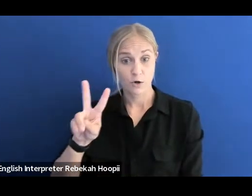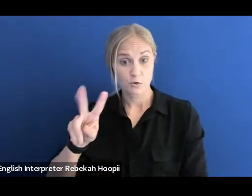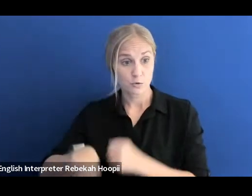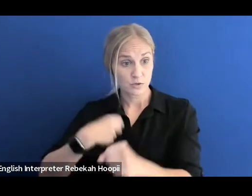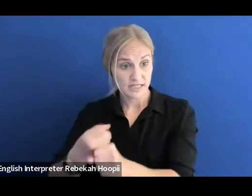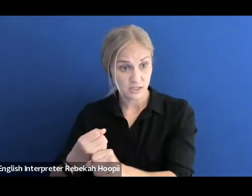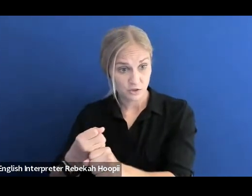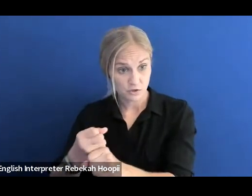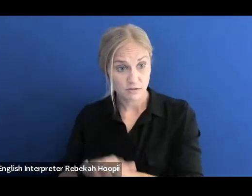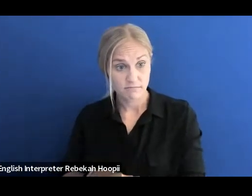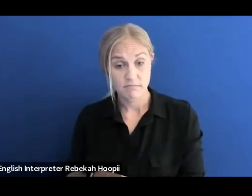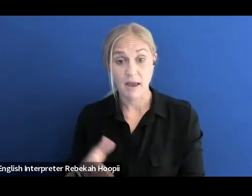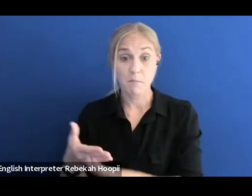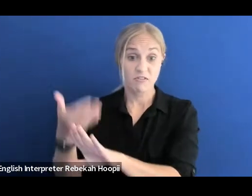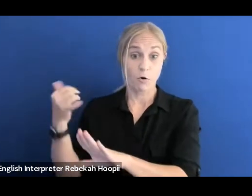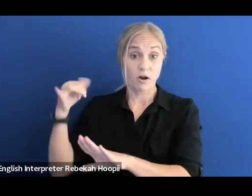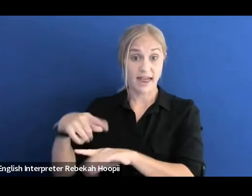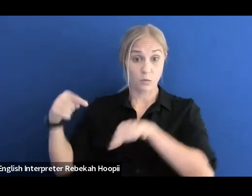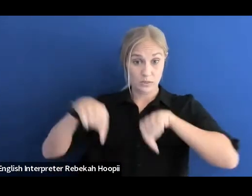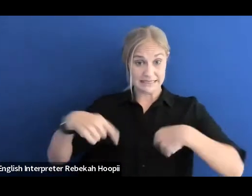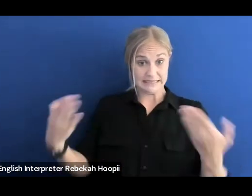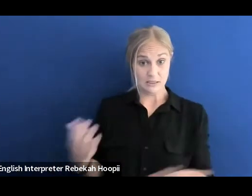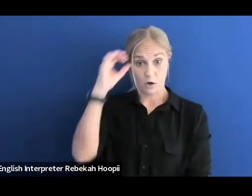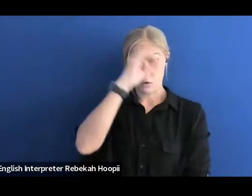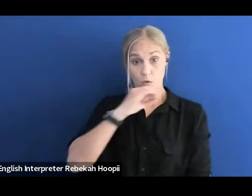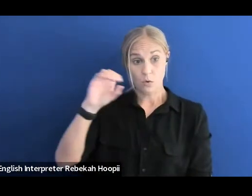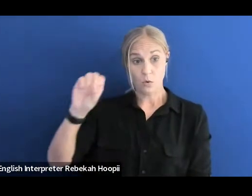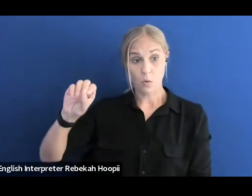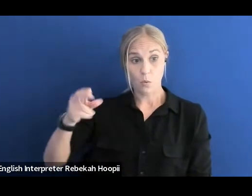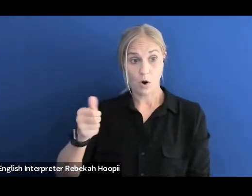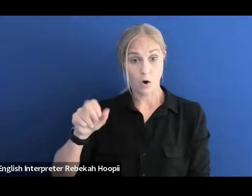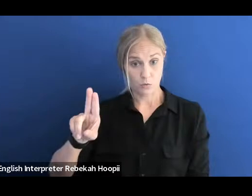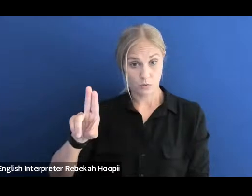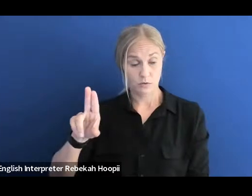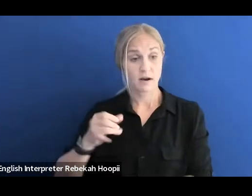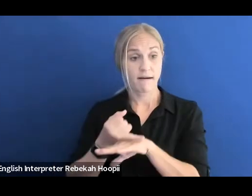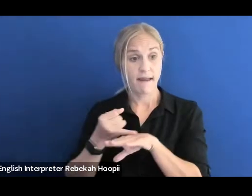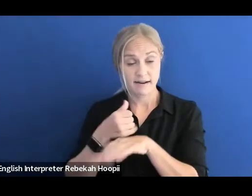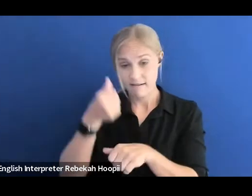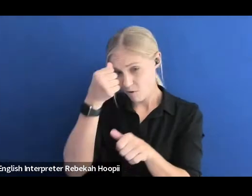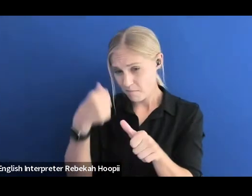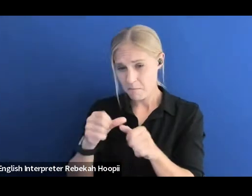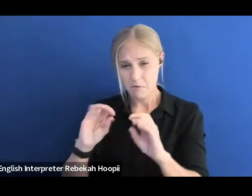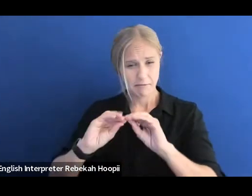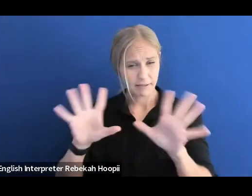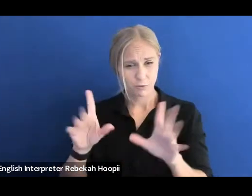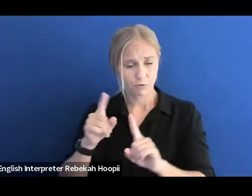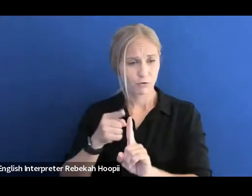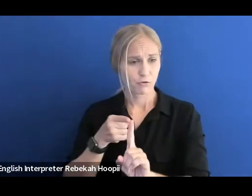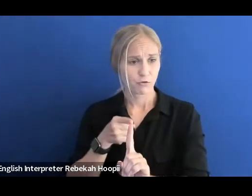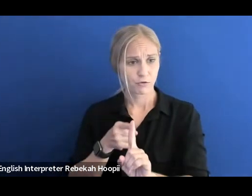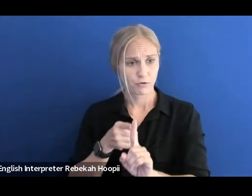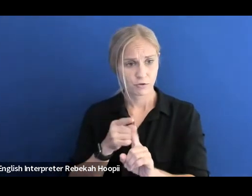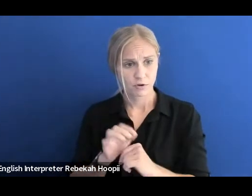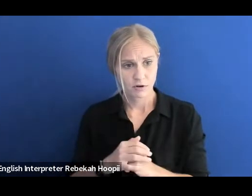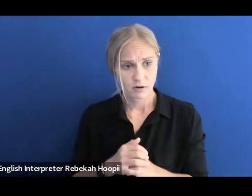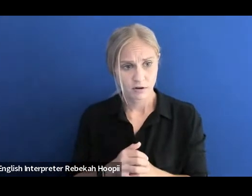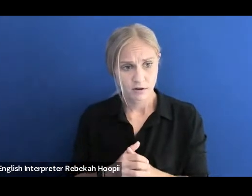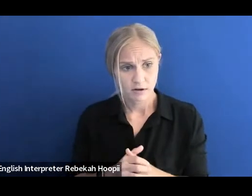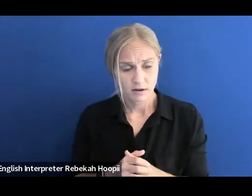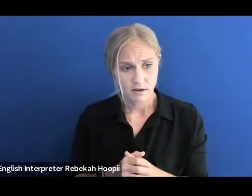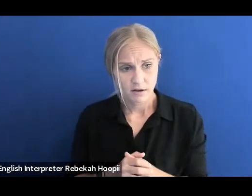was on Oahu, and I remember distinctly the occupation by Hawaiians